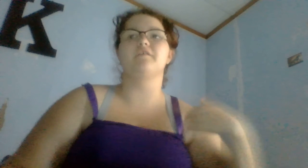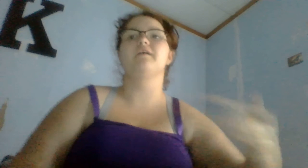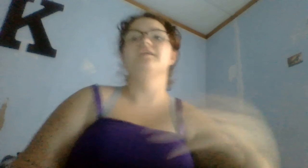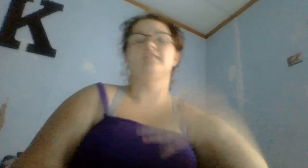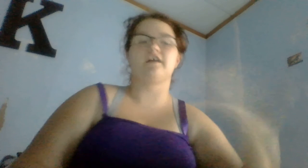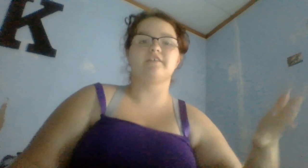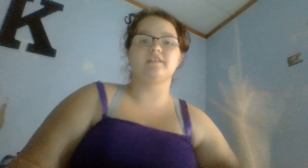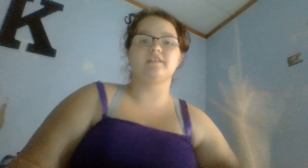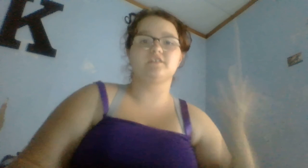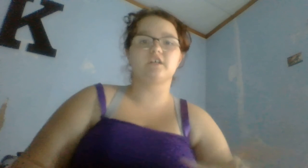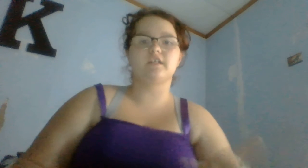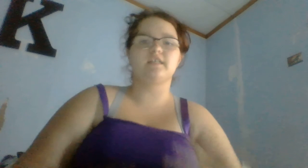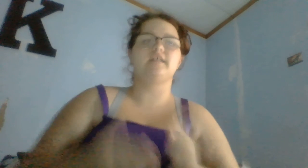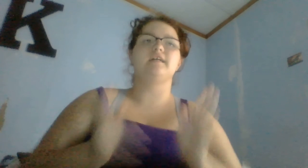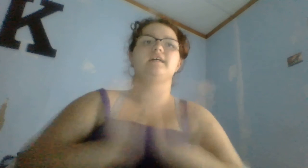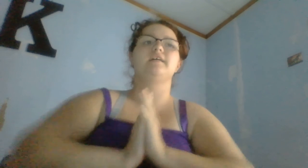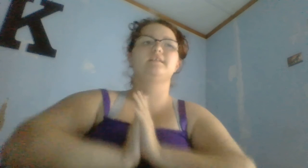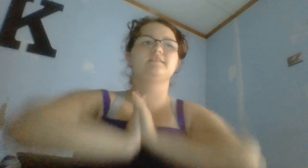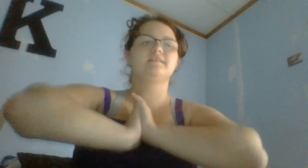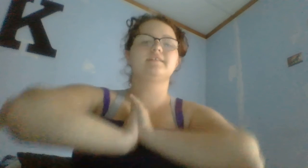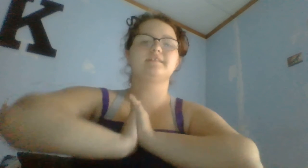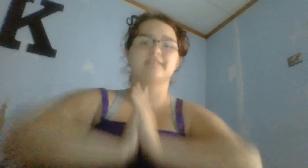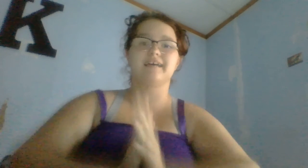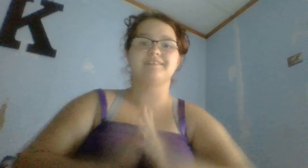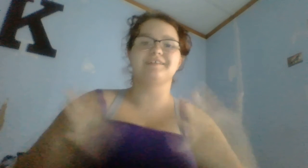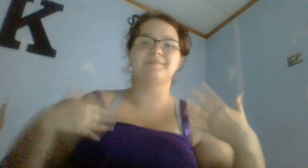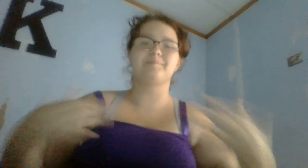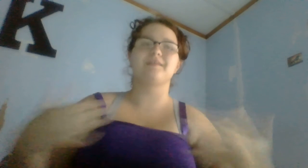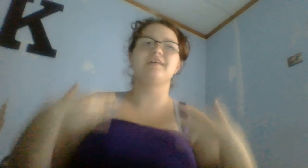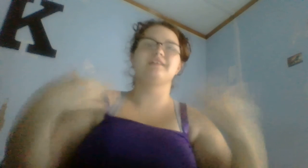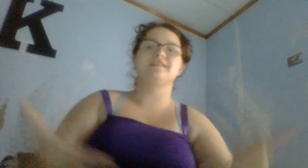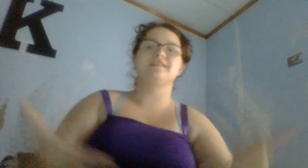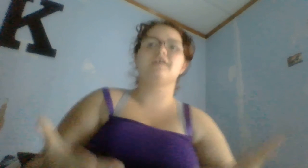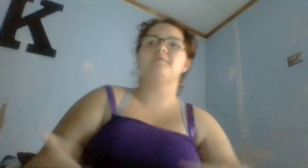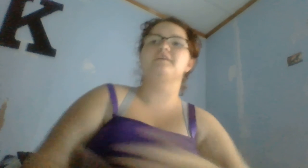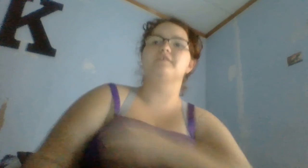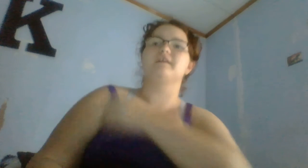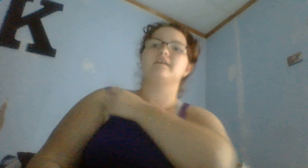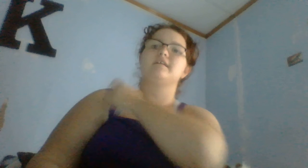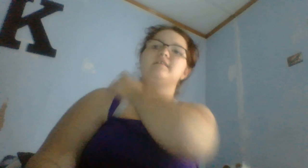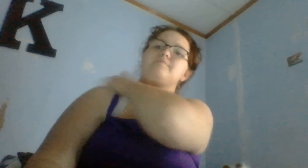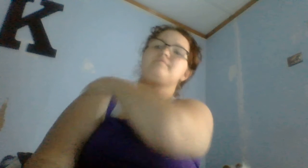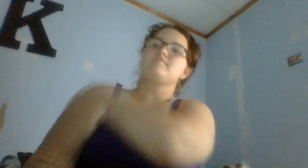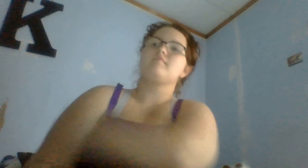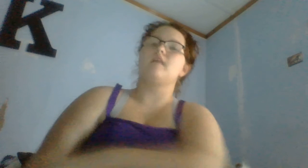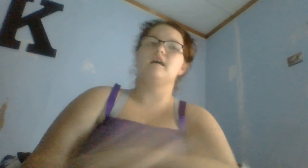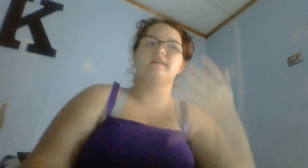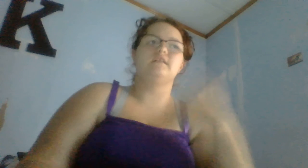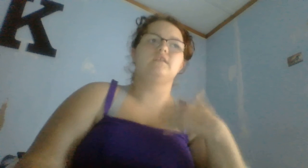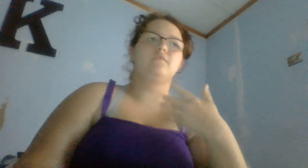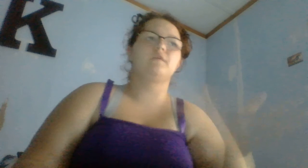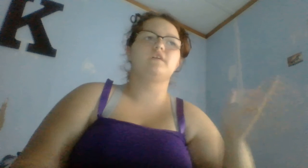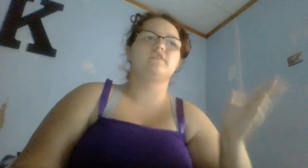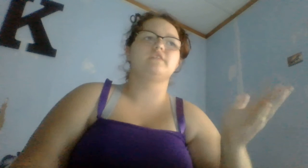know that i already started it and yeah so that's how i'll be doing it and the one dollar